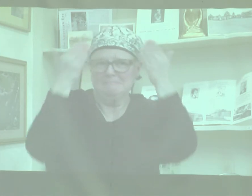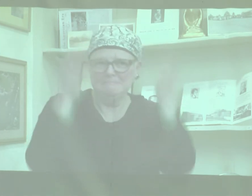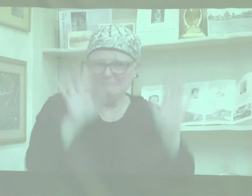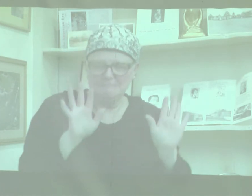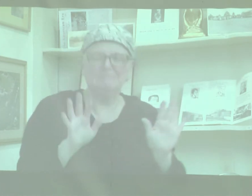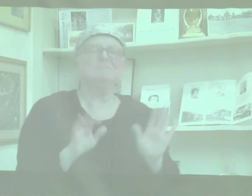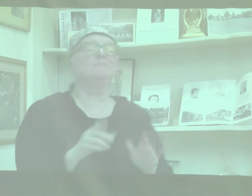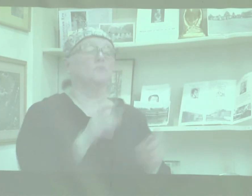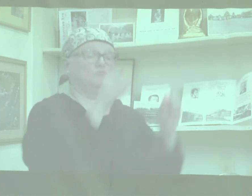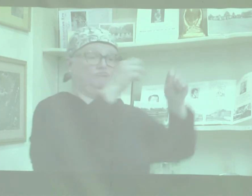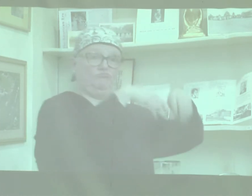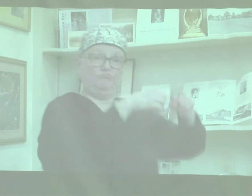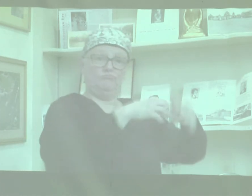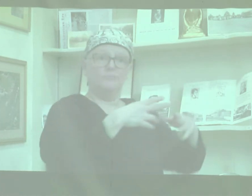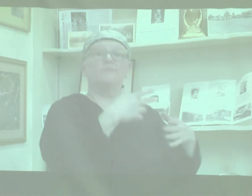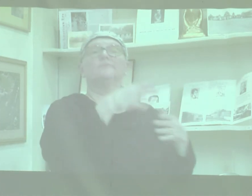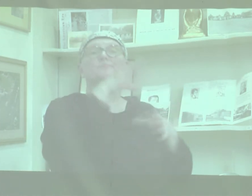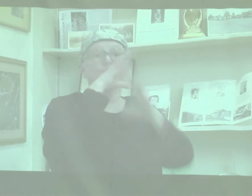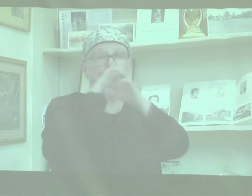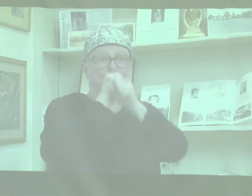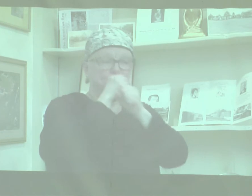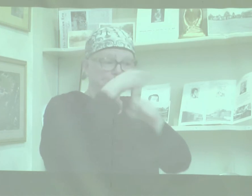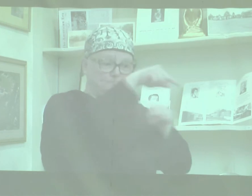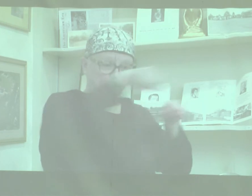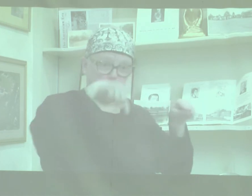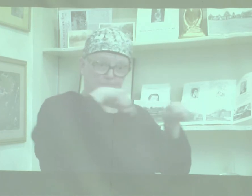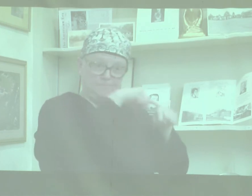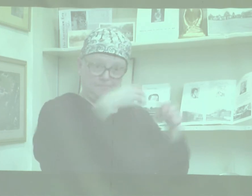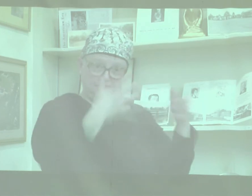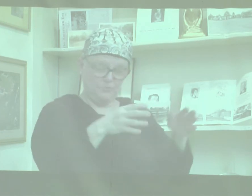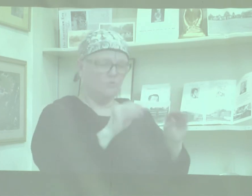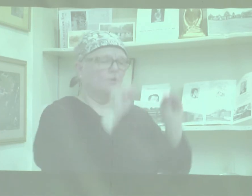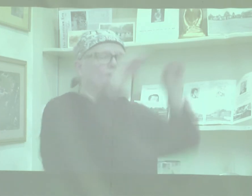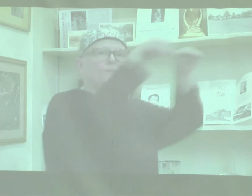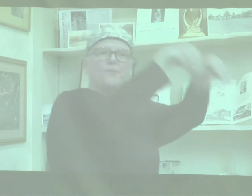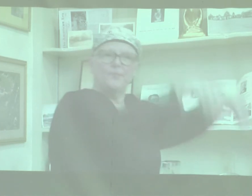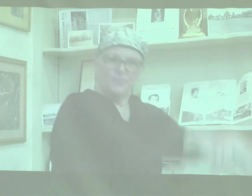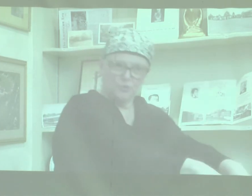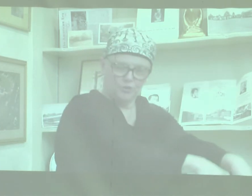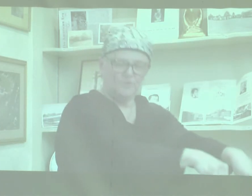and what else, I'm not sure. All of that was placed in the time capsule and sealed.